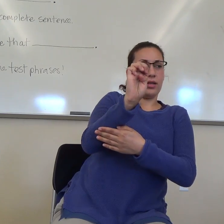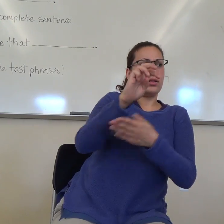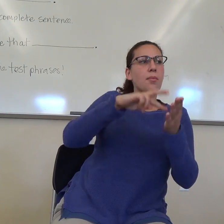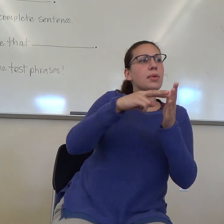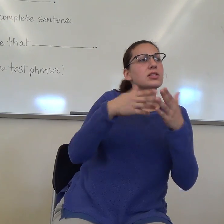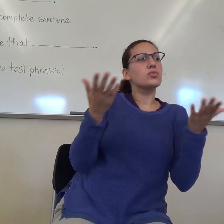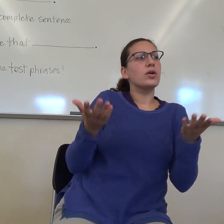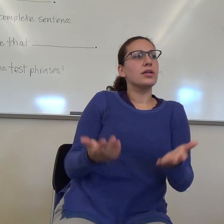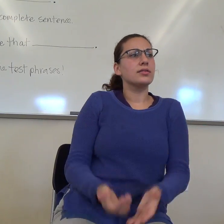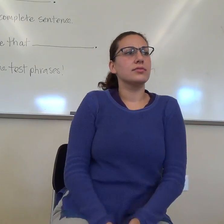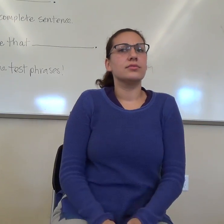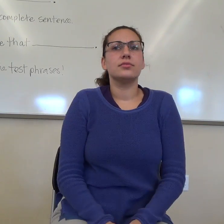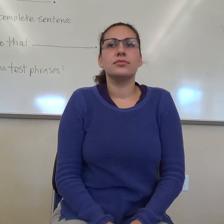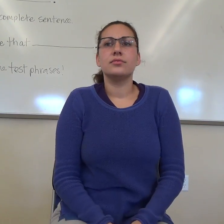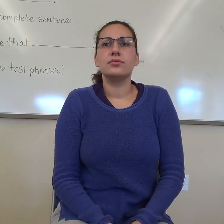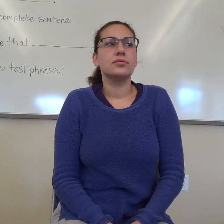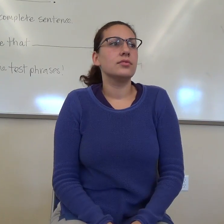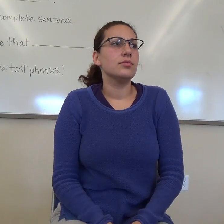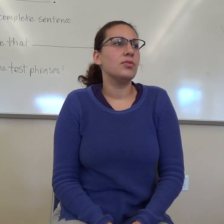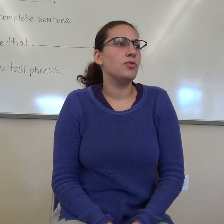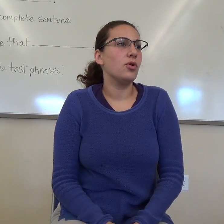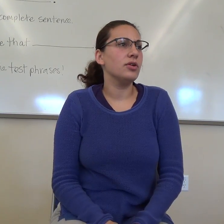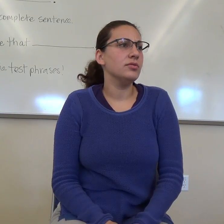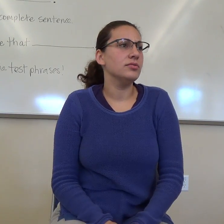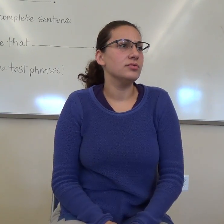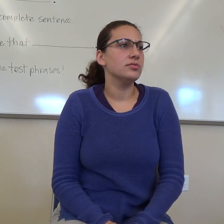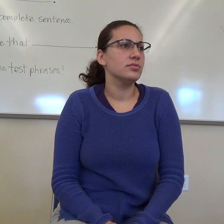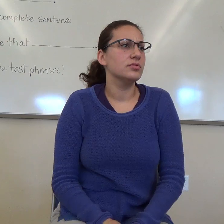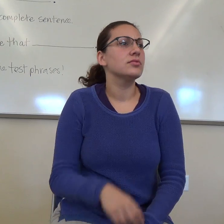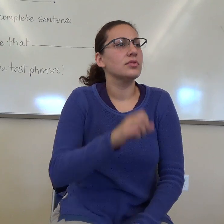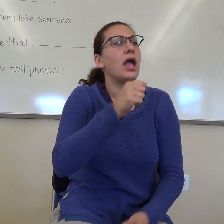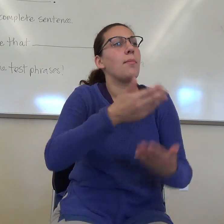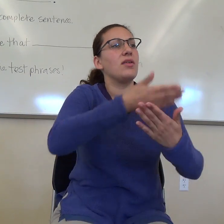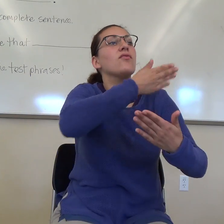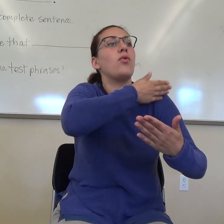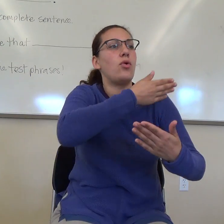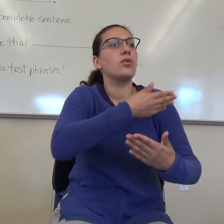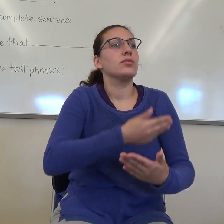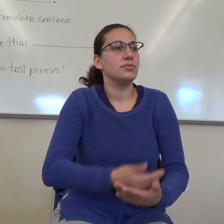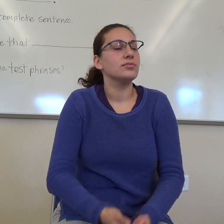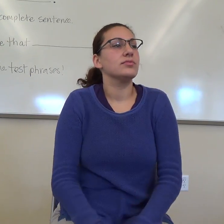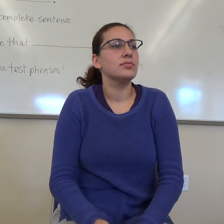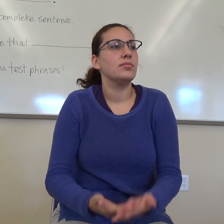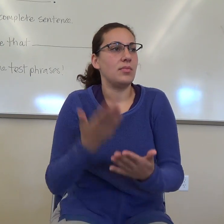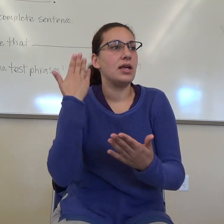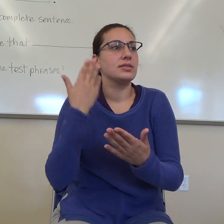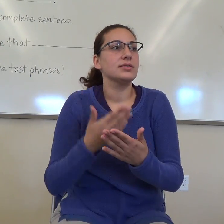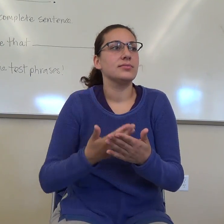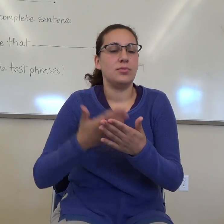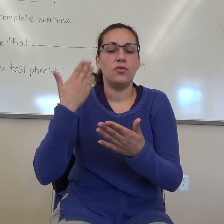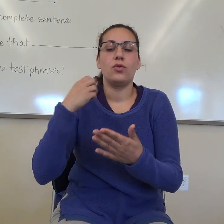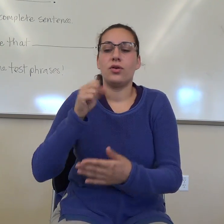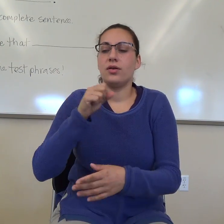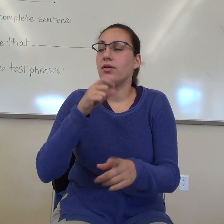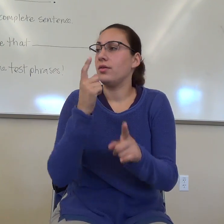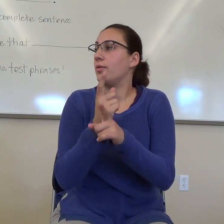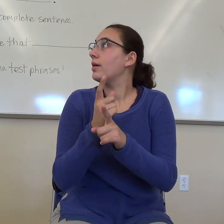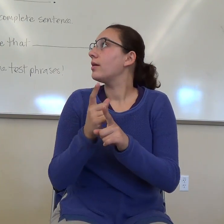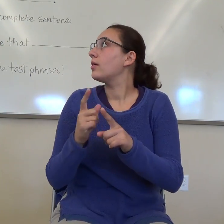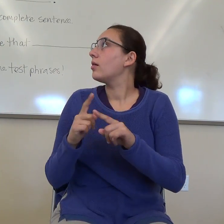pre mean as a prefix? Before? Before, okay. But that isn't really